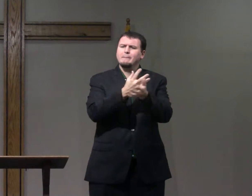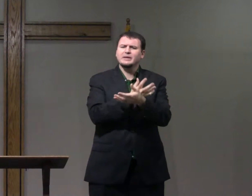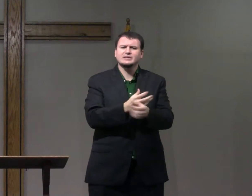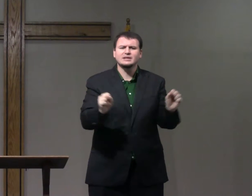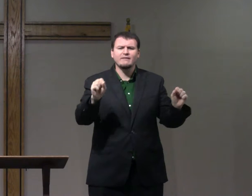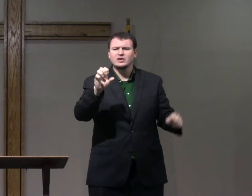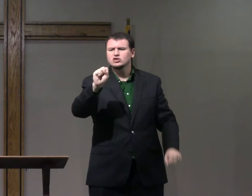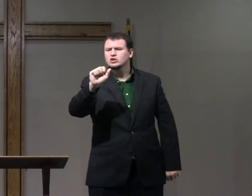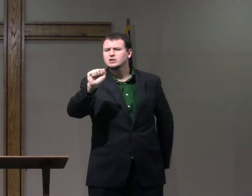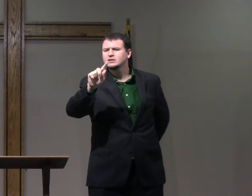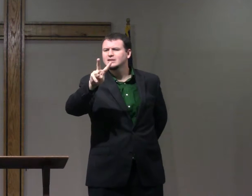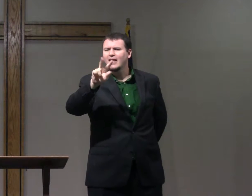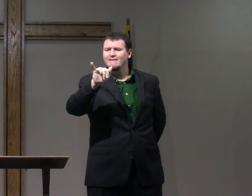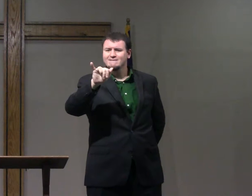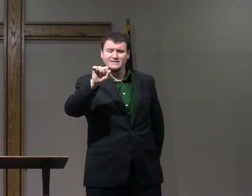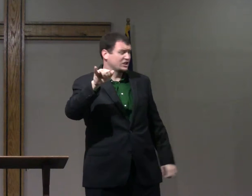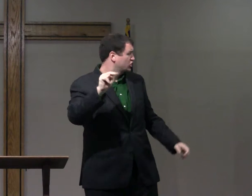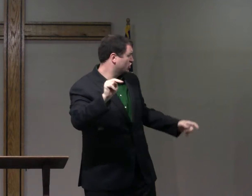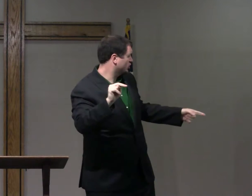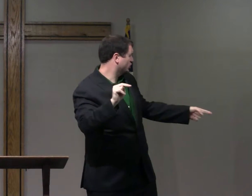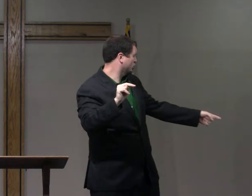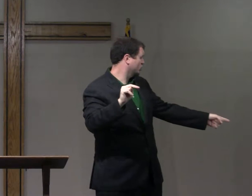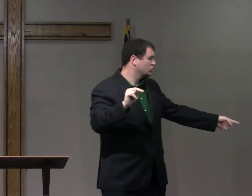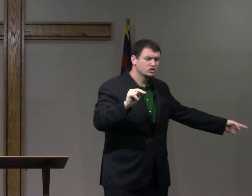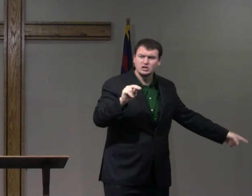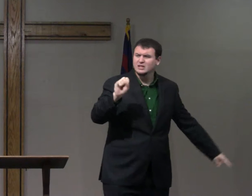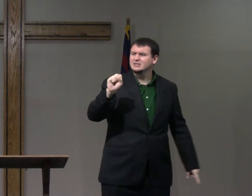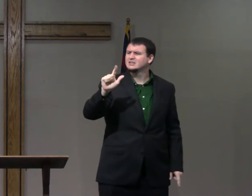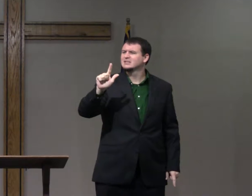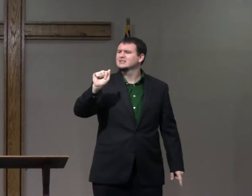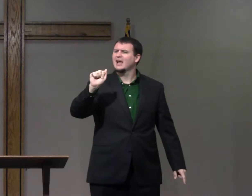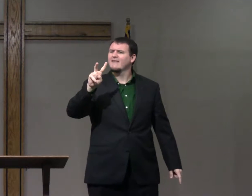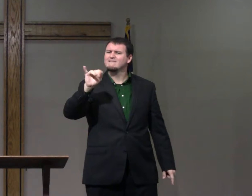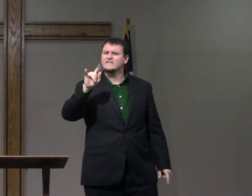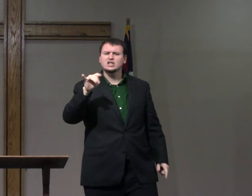Well, what does saved mean? What does salvation mean?